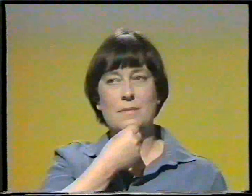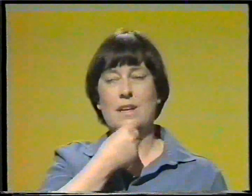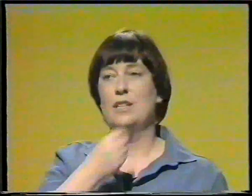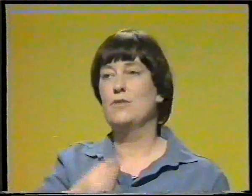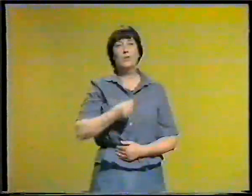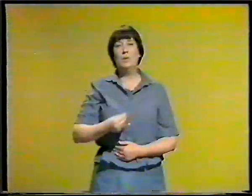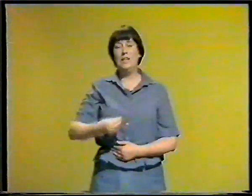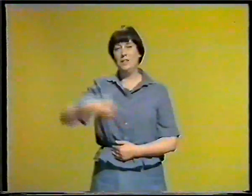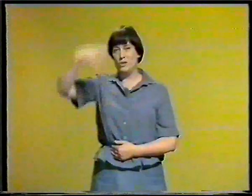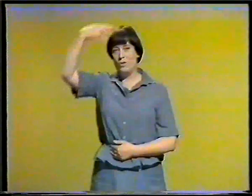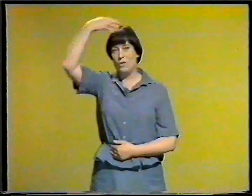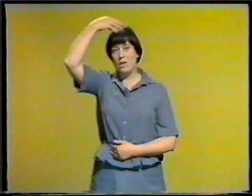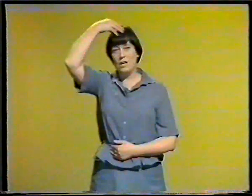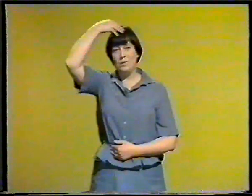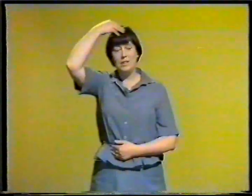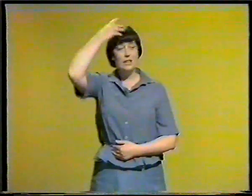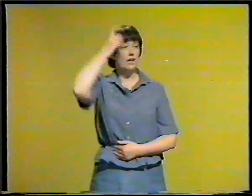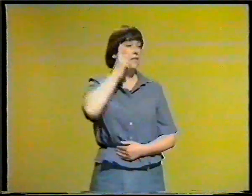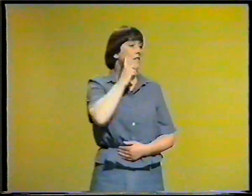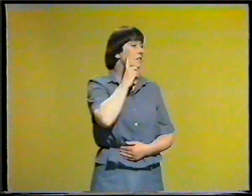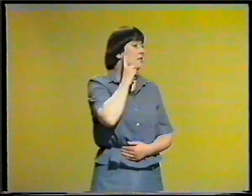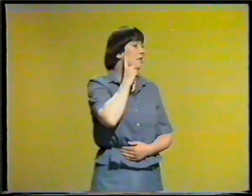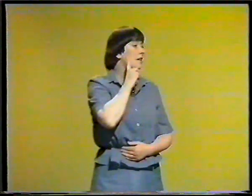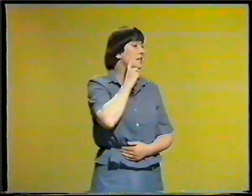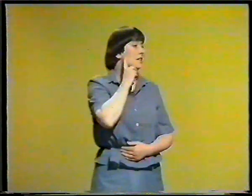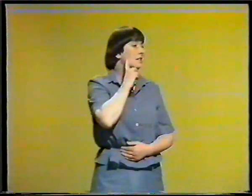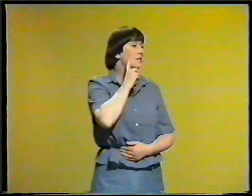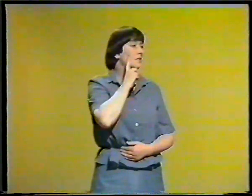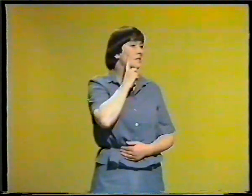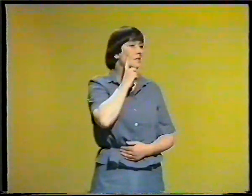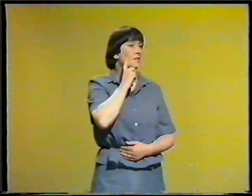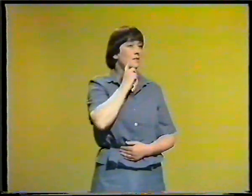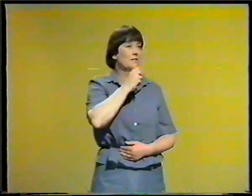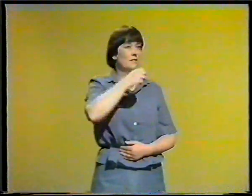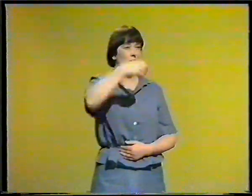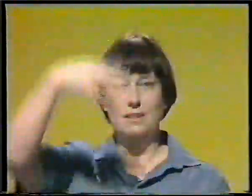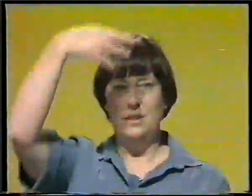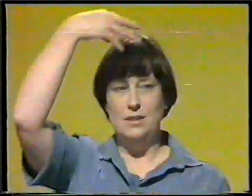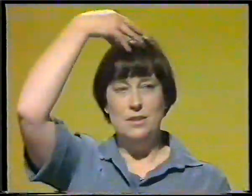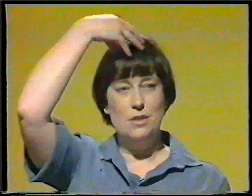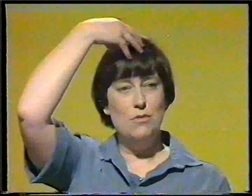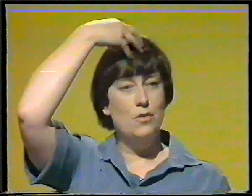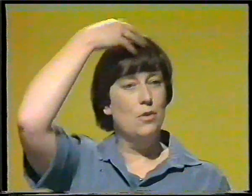And the queen, which has a crown, and then the sign for lady. So you've got the queen.